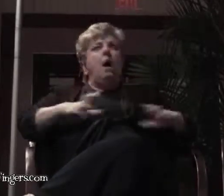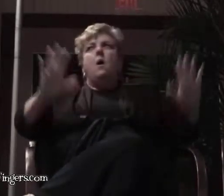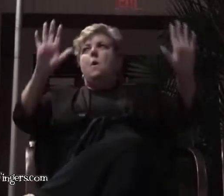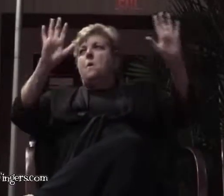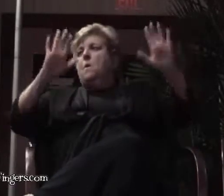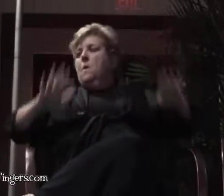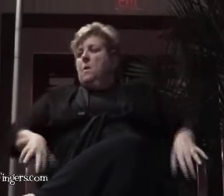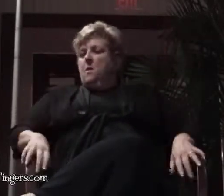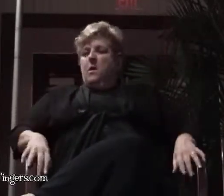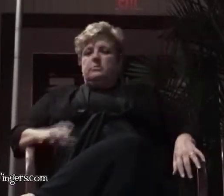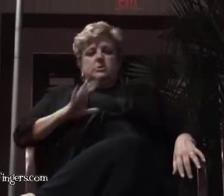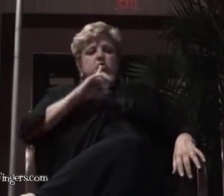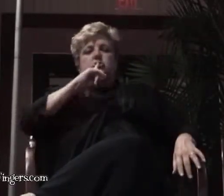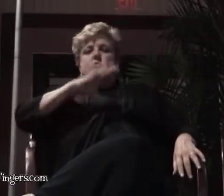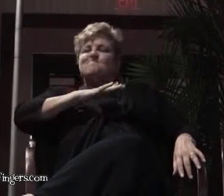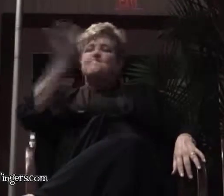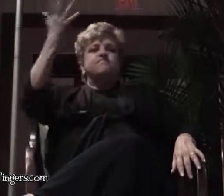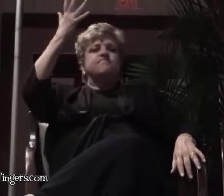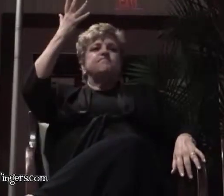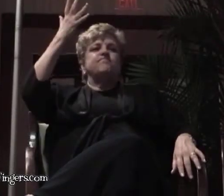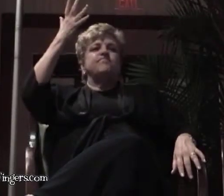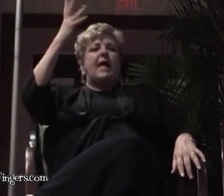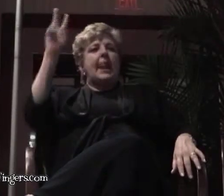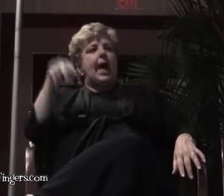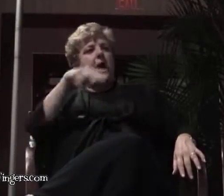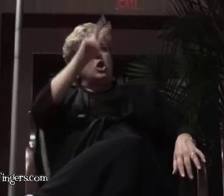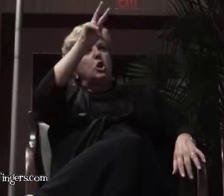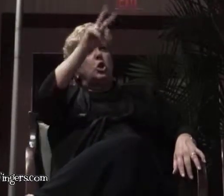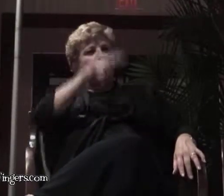looked at those 12 steps on that big shade on the wall, God